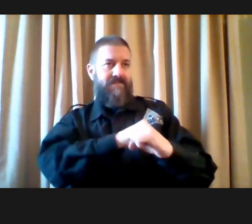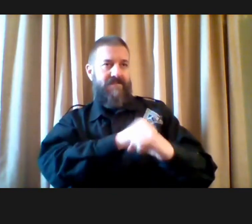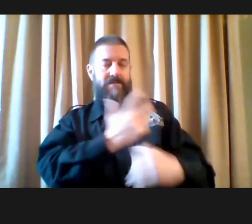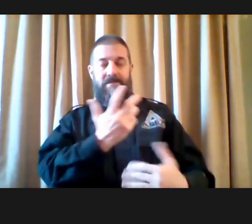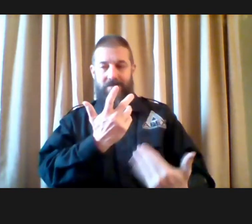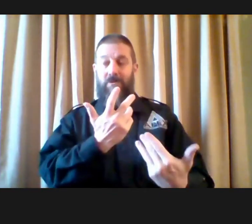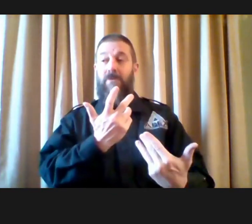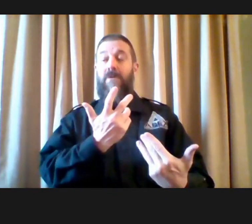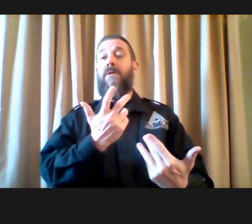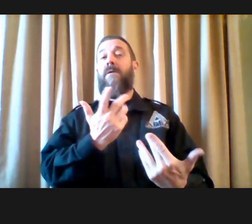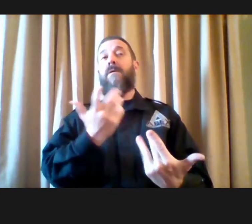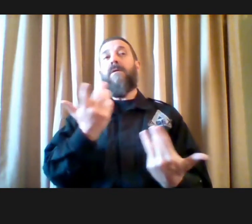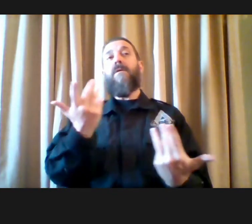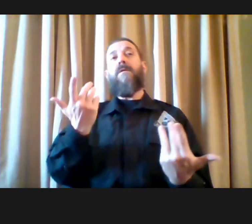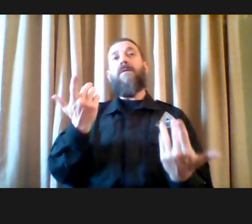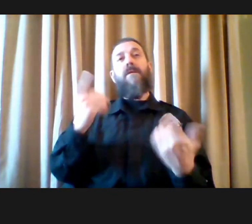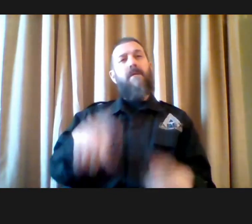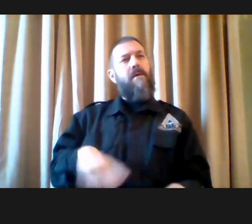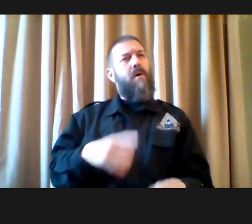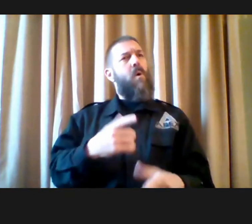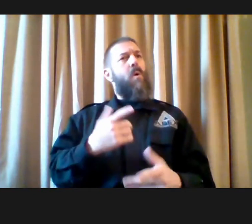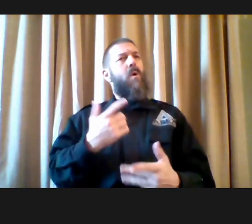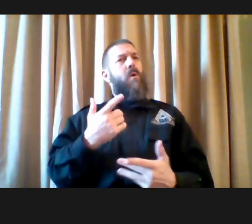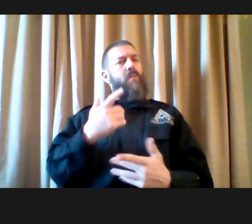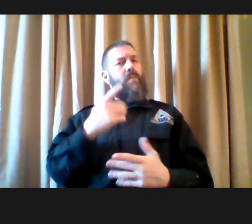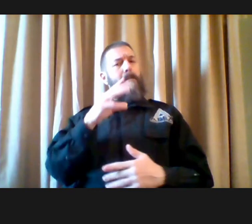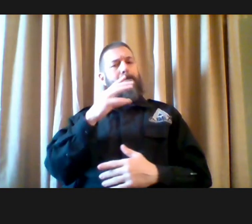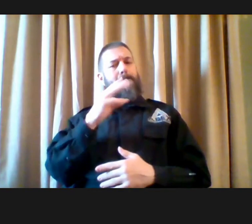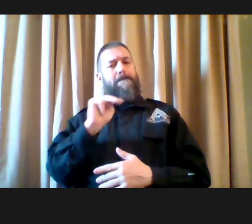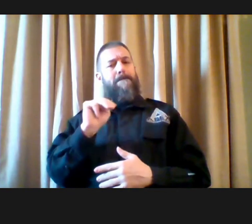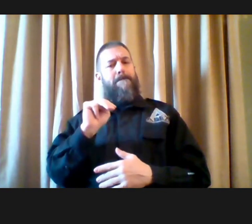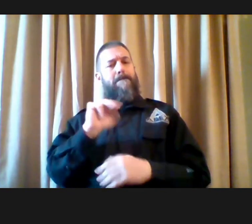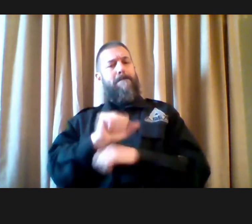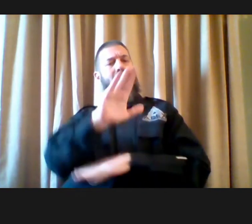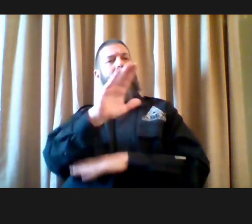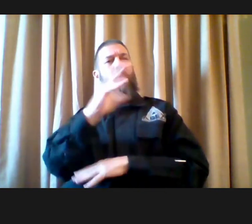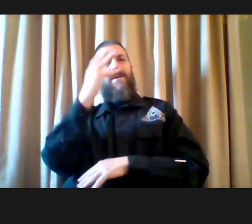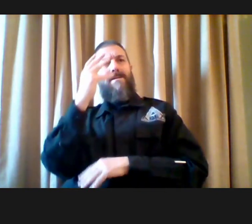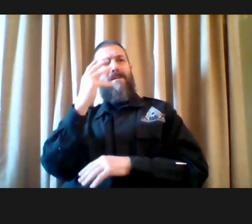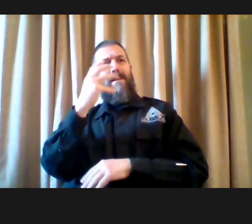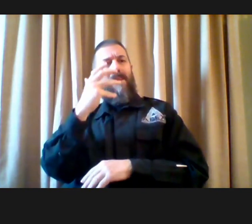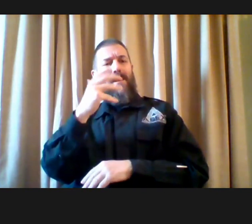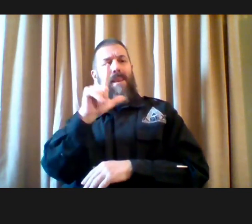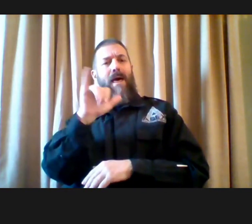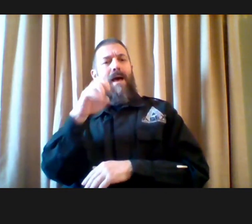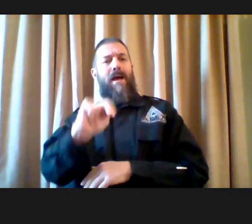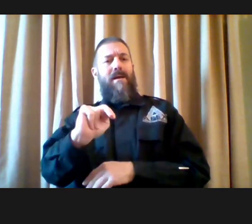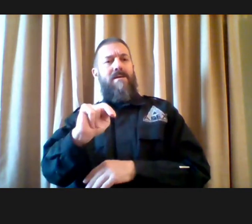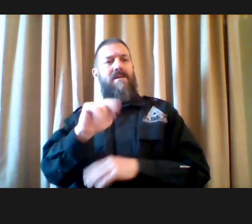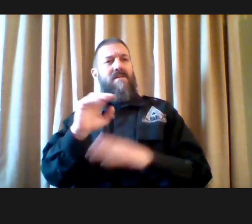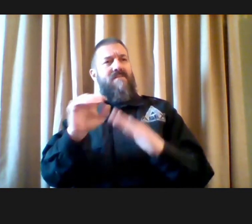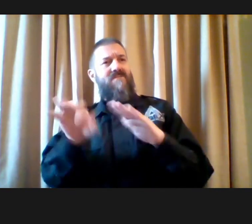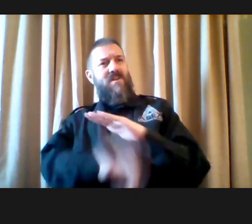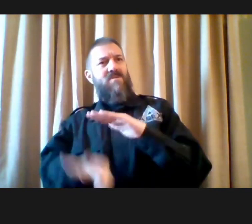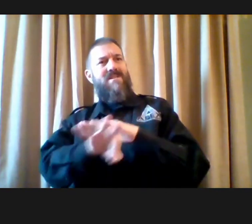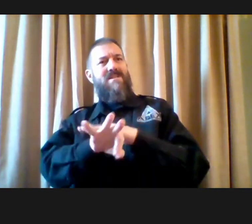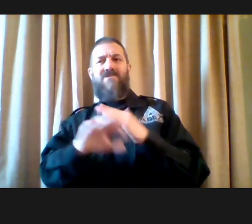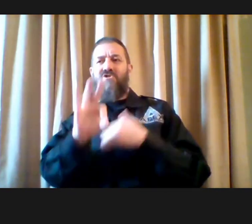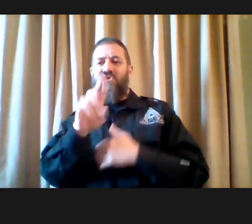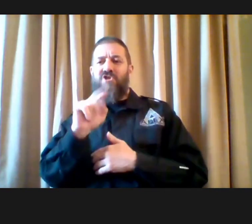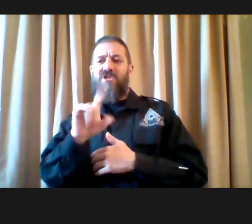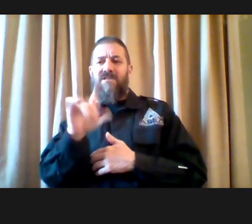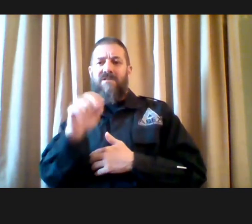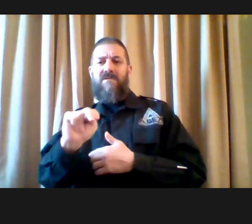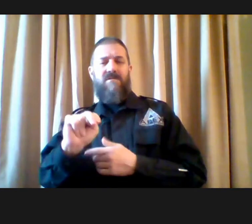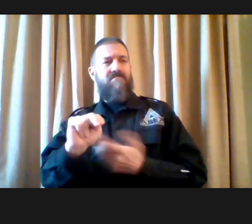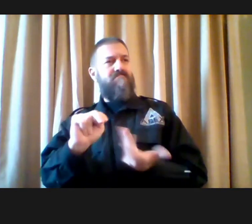the Mountain Lion Foundation to create these pens, I mean, obviously the to try and stem depredations, but the concept